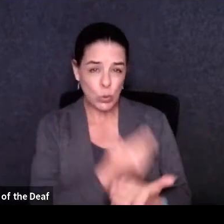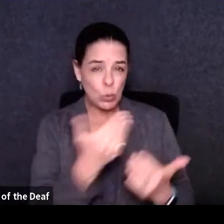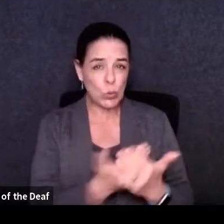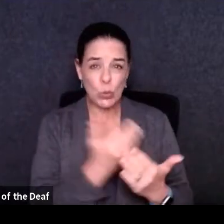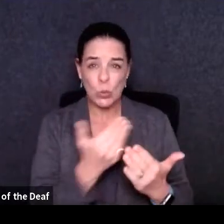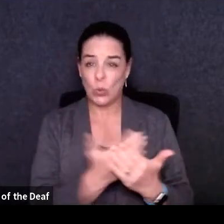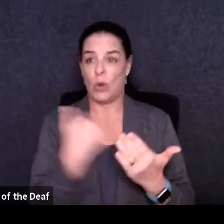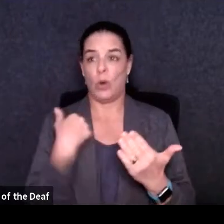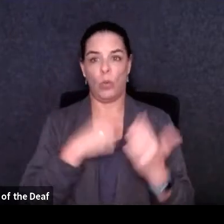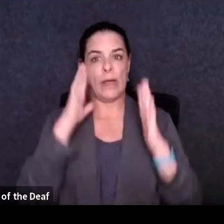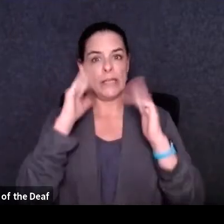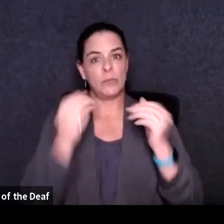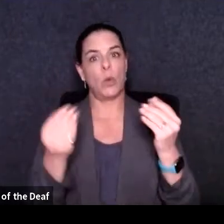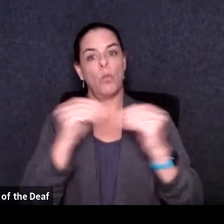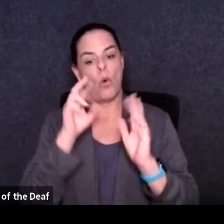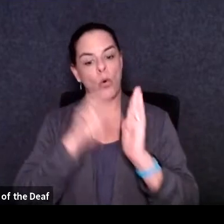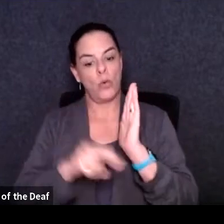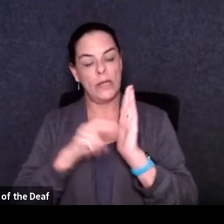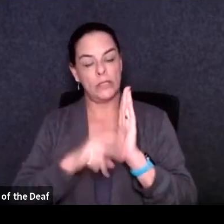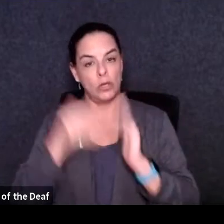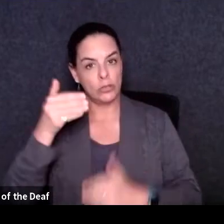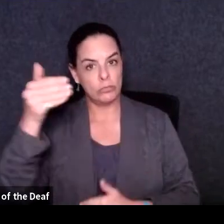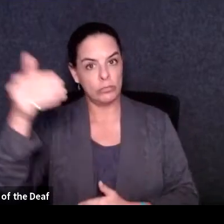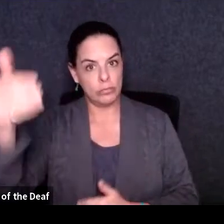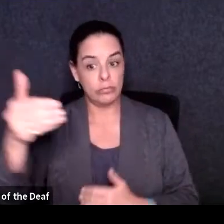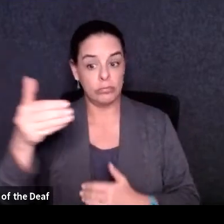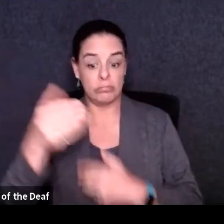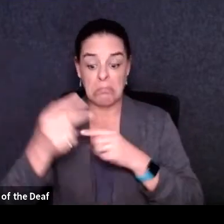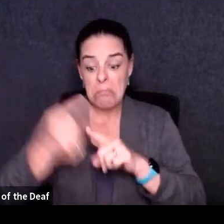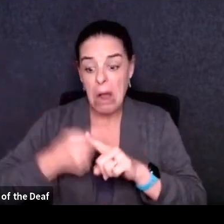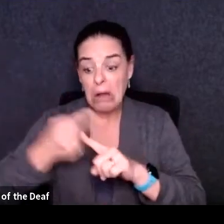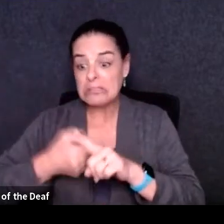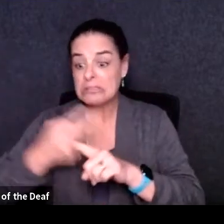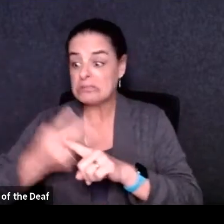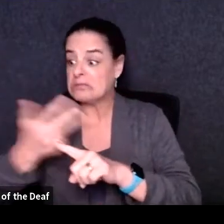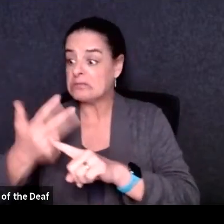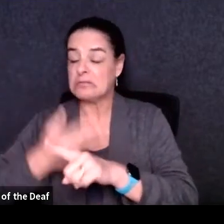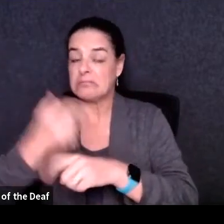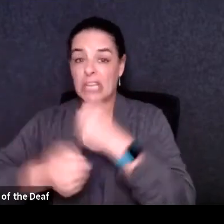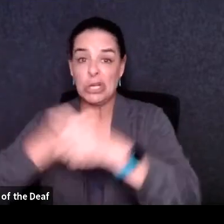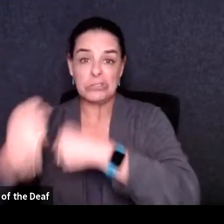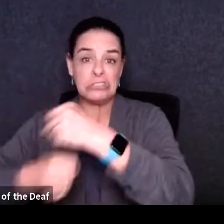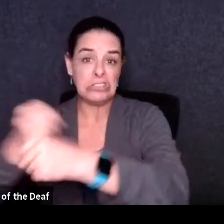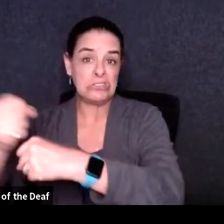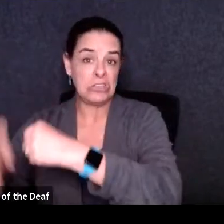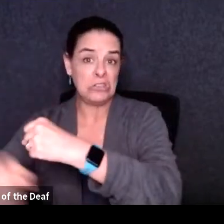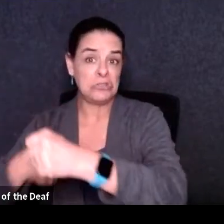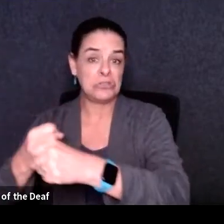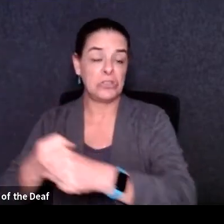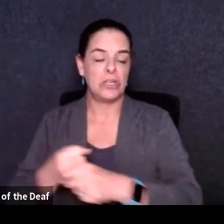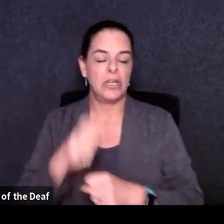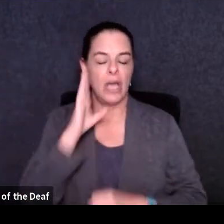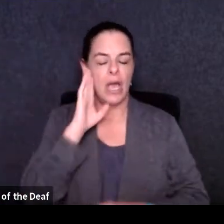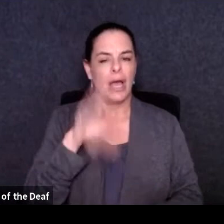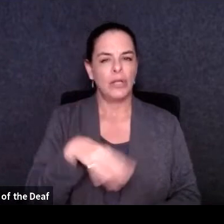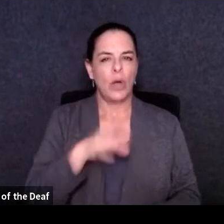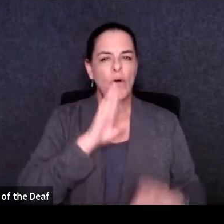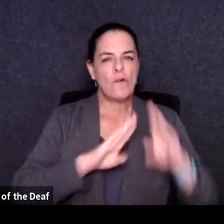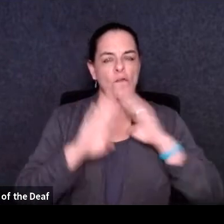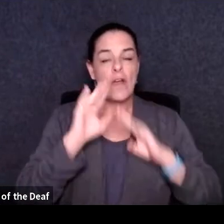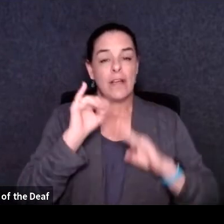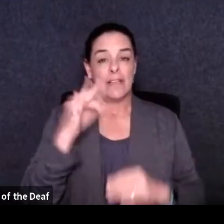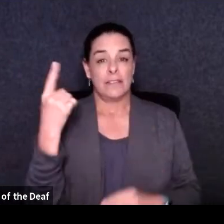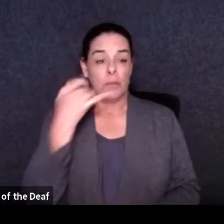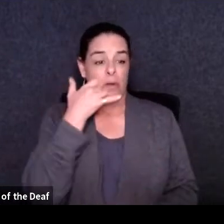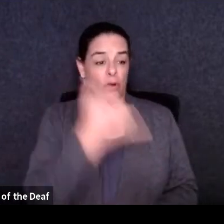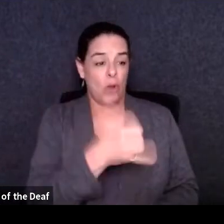conducted over the coming months and even years. We know it can be frustrating to receive a call telling you that you need to quarantine,